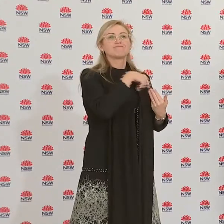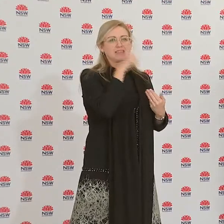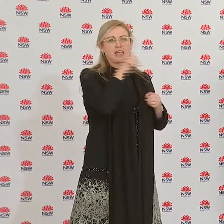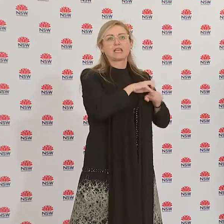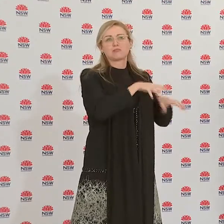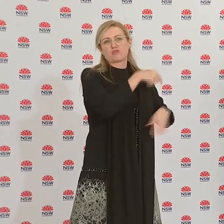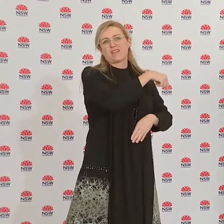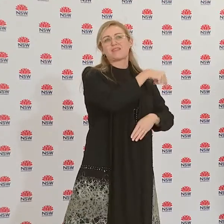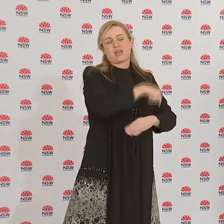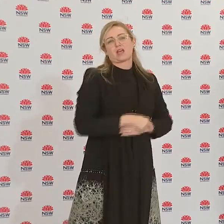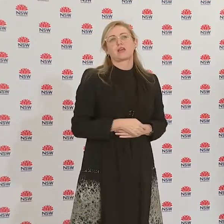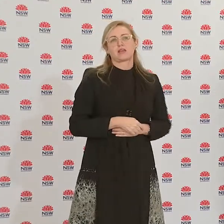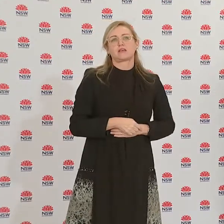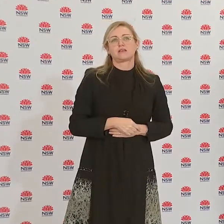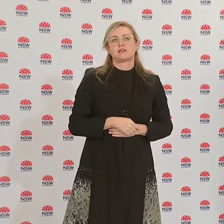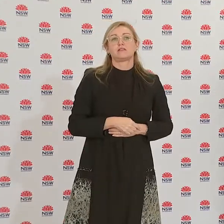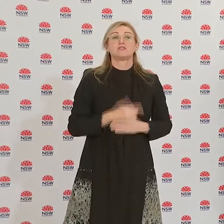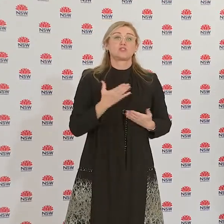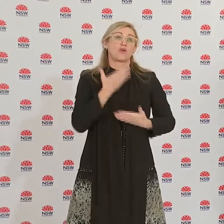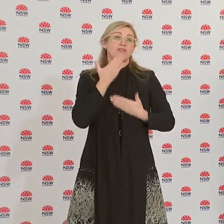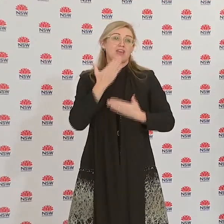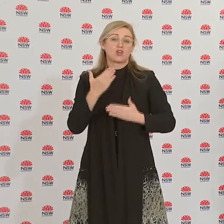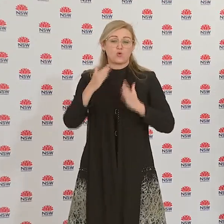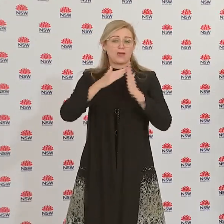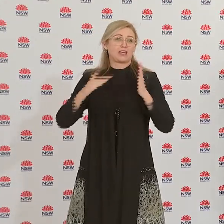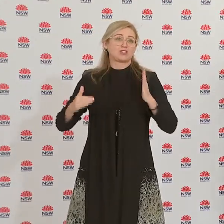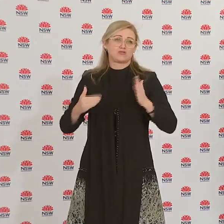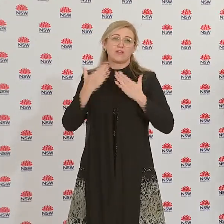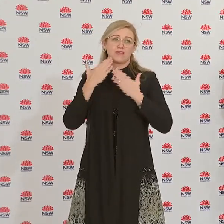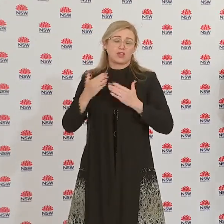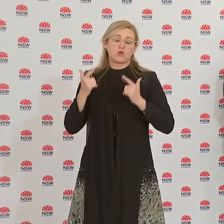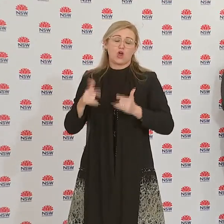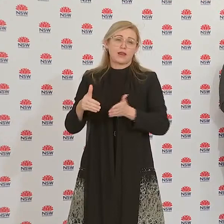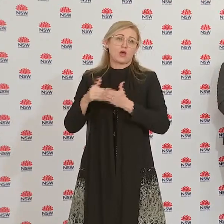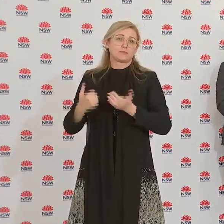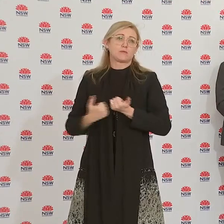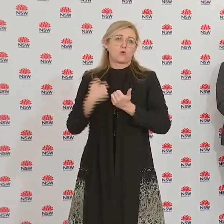acknowledge the hard work that the industry's done, and they've picked up a lot of learnings.